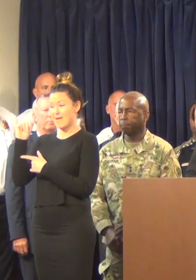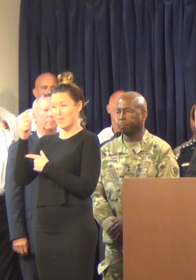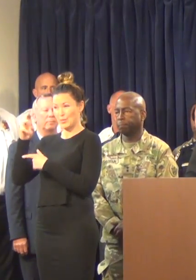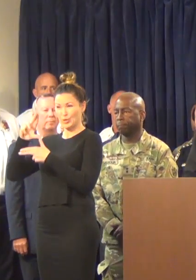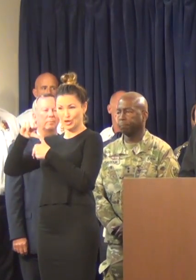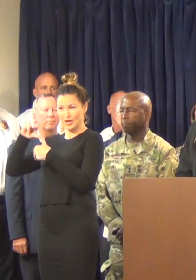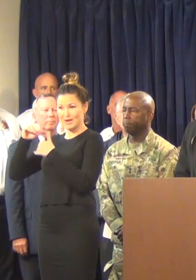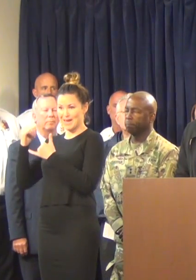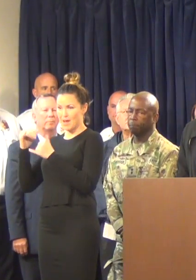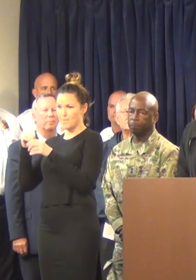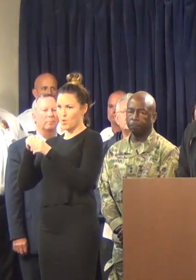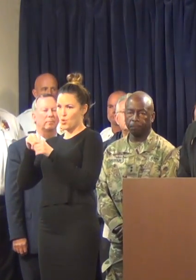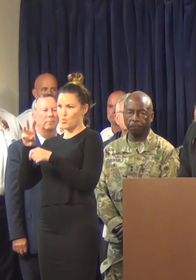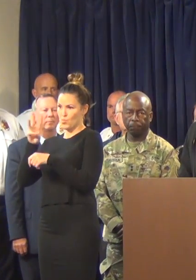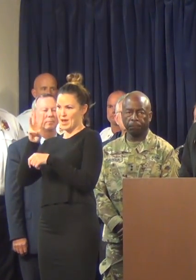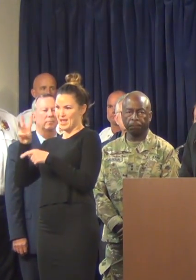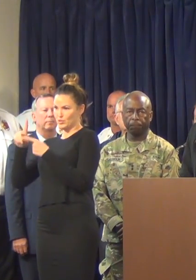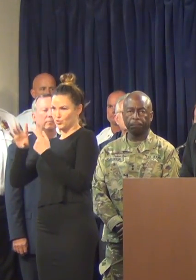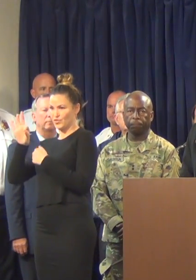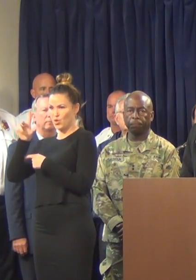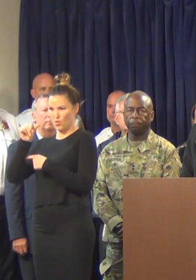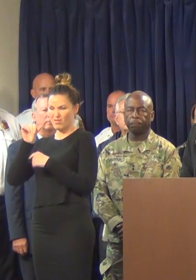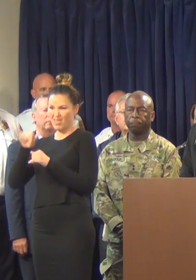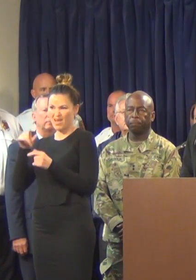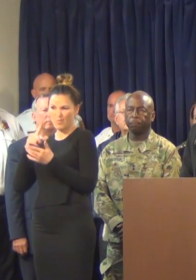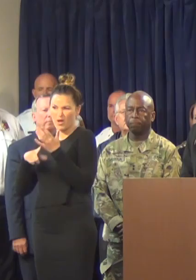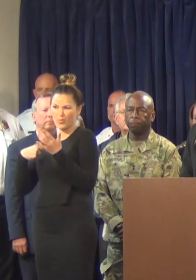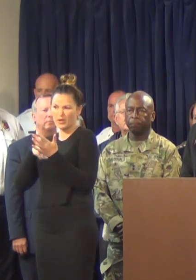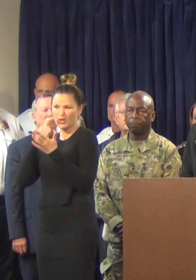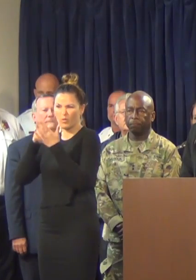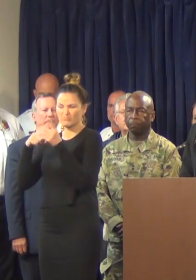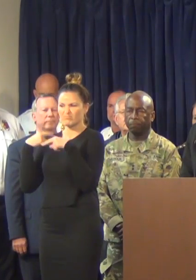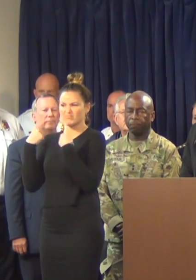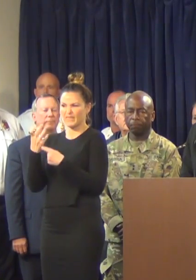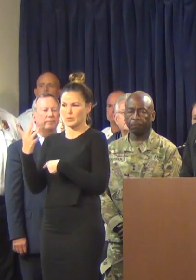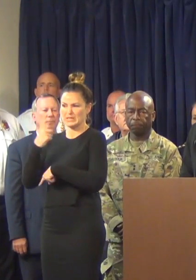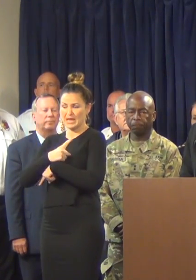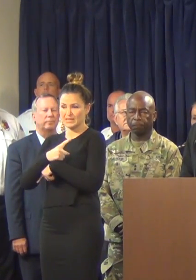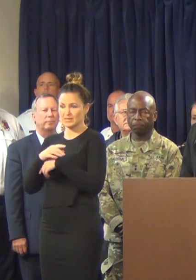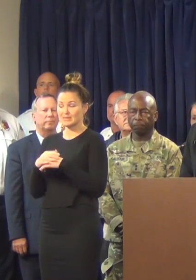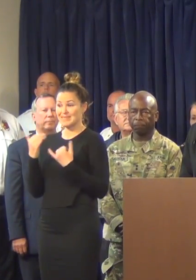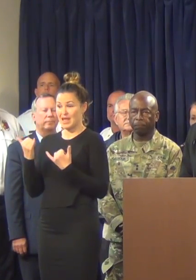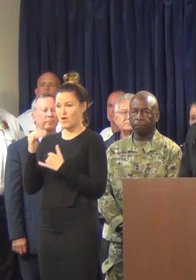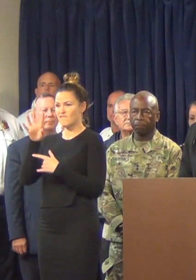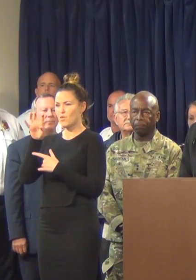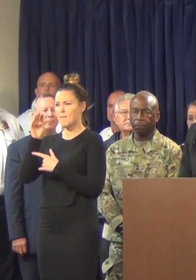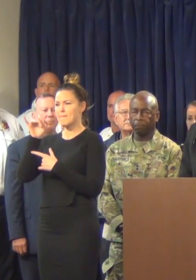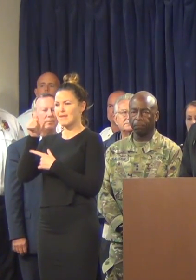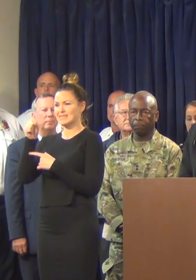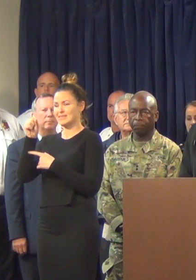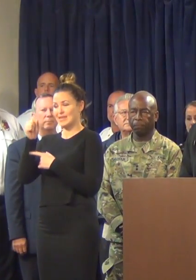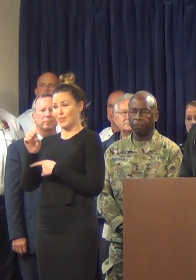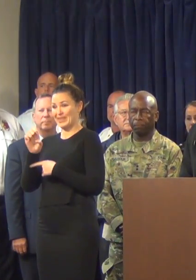more west toward Florida. Exactly what we've been seeing the last couple days. It's about 400 miles southeast of Palm Beach